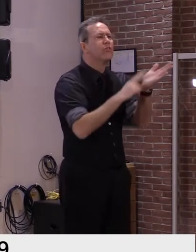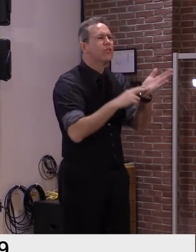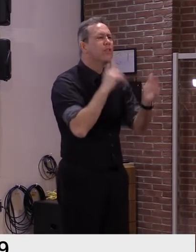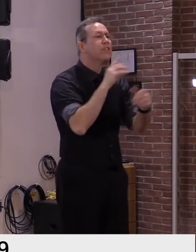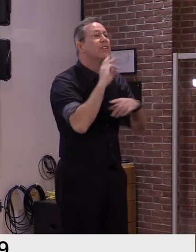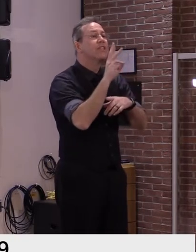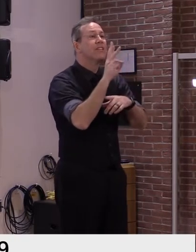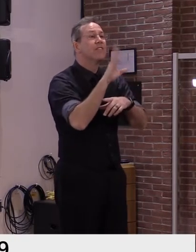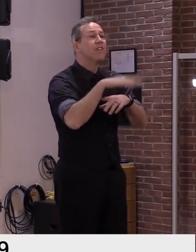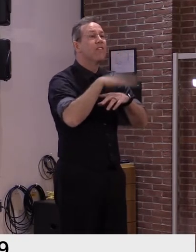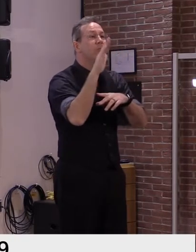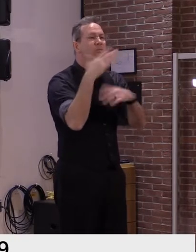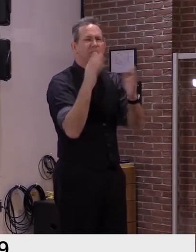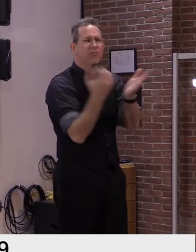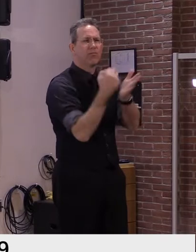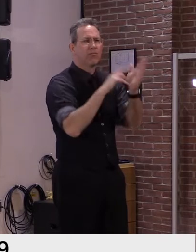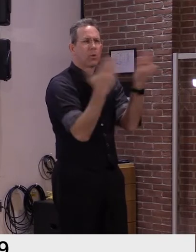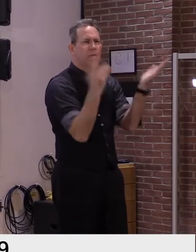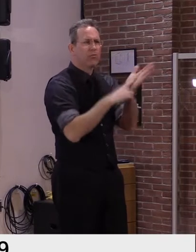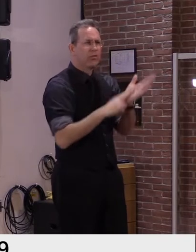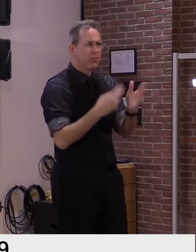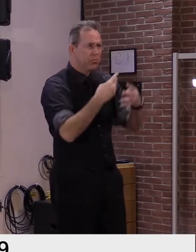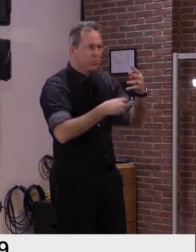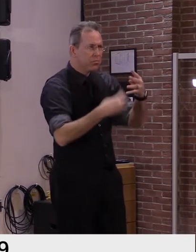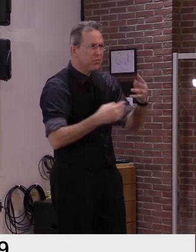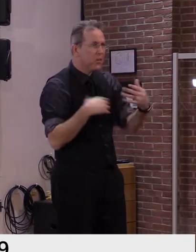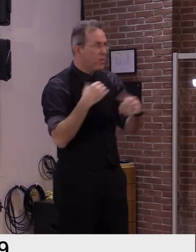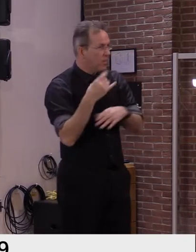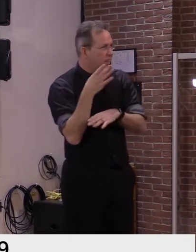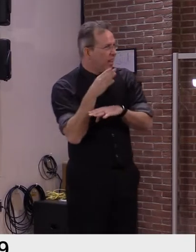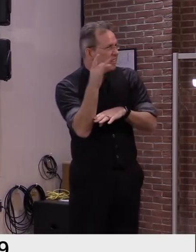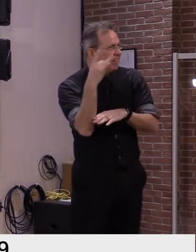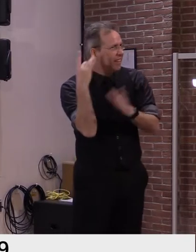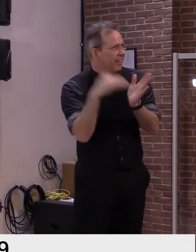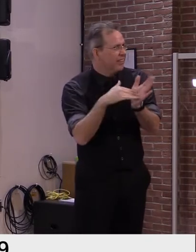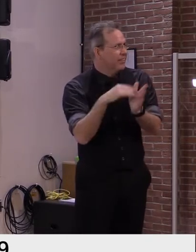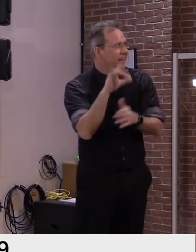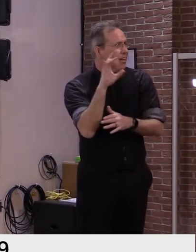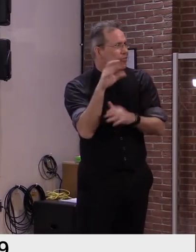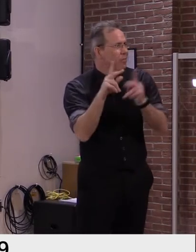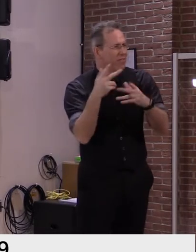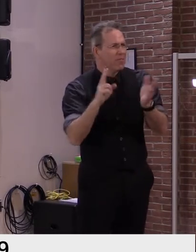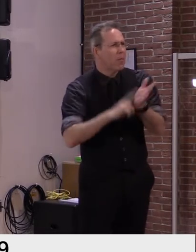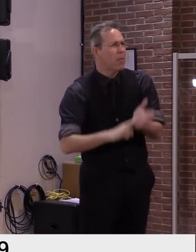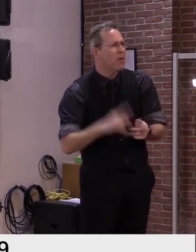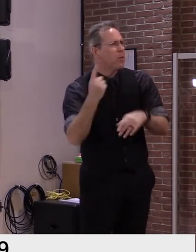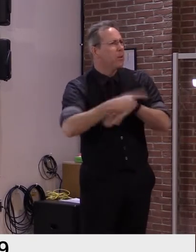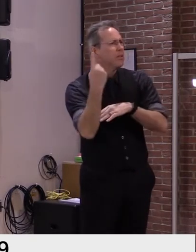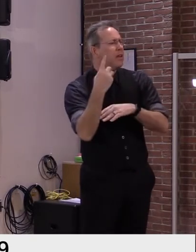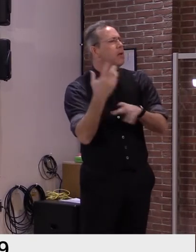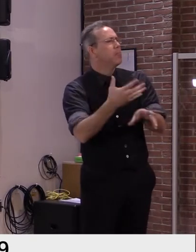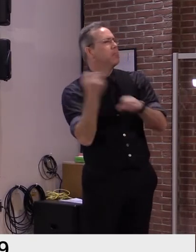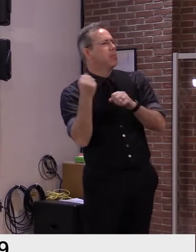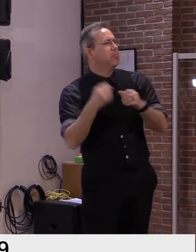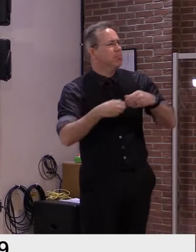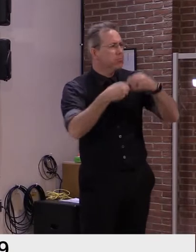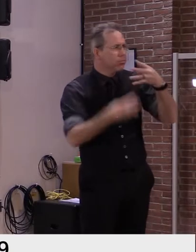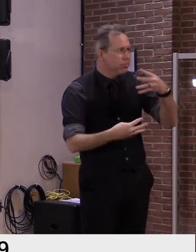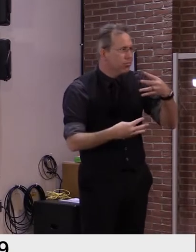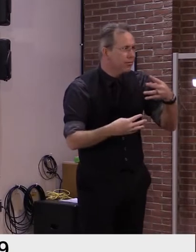mentioned, we had more than 18,000 people register in the first day. As of 9 a.m. this morning, over